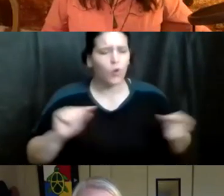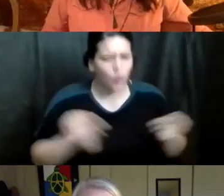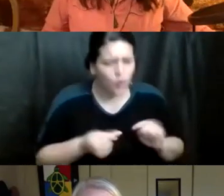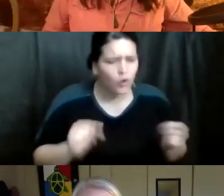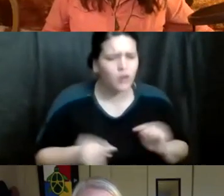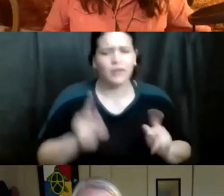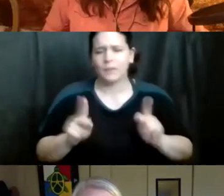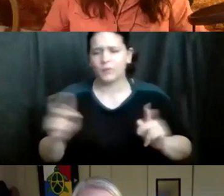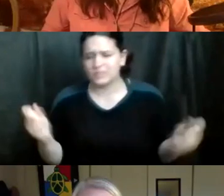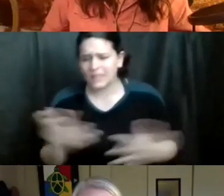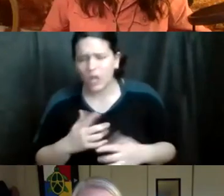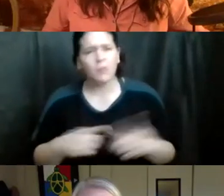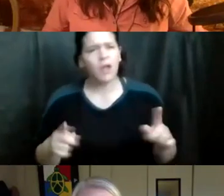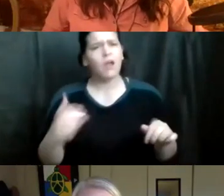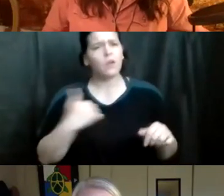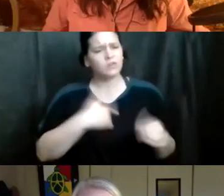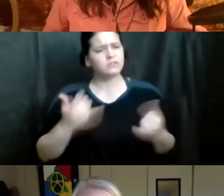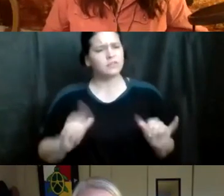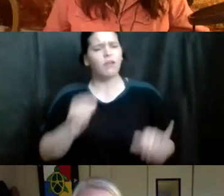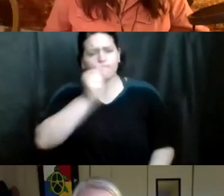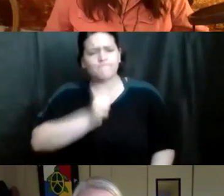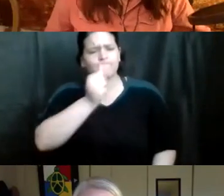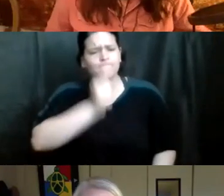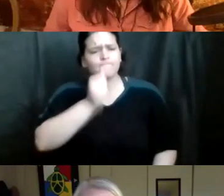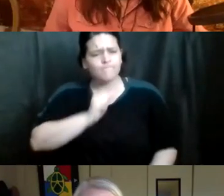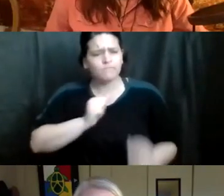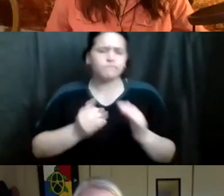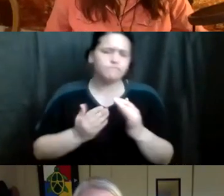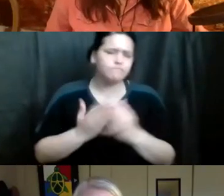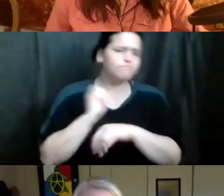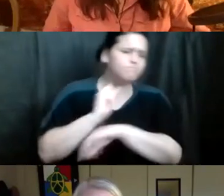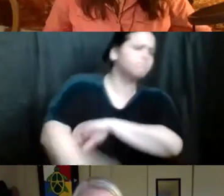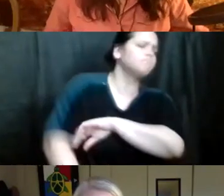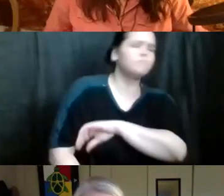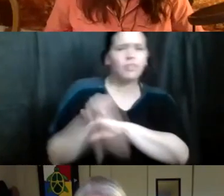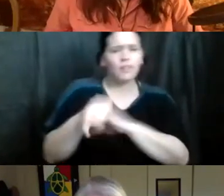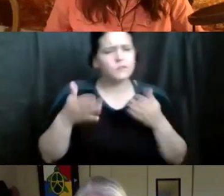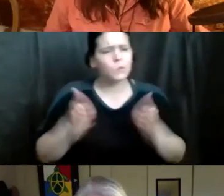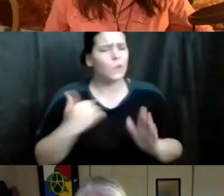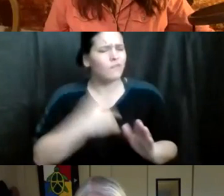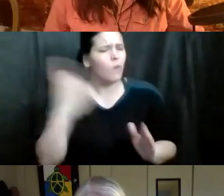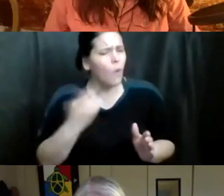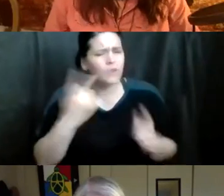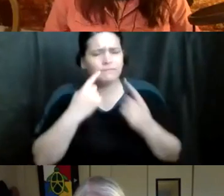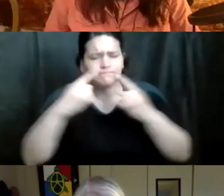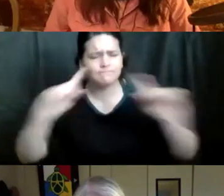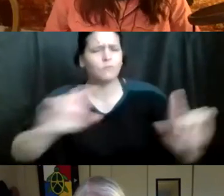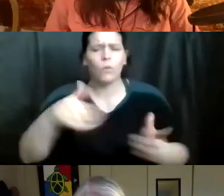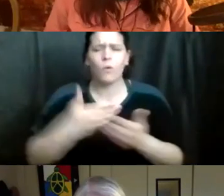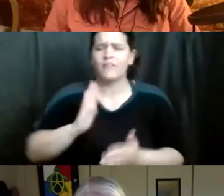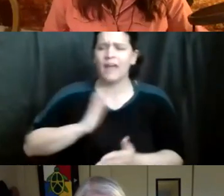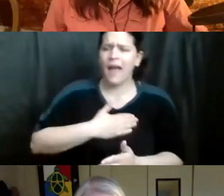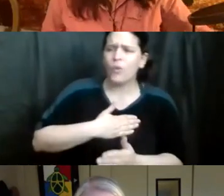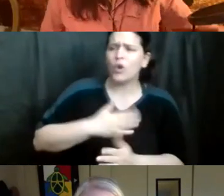but resilience and rising is the way we have always come through. All of our ancestors have had hard